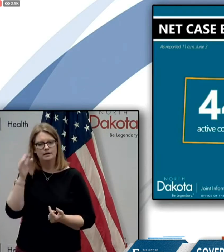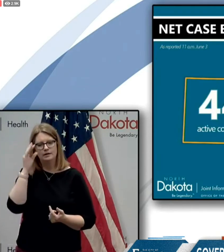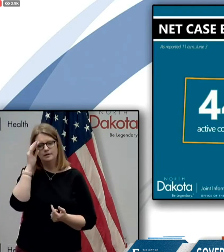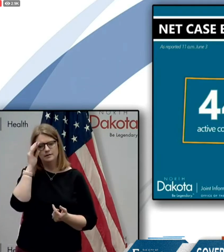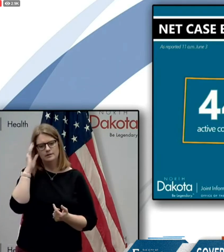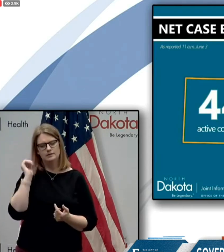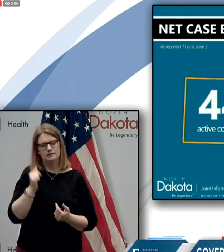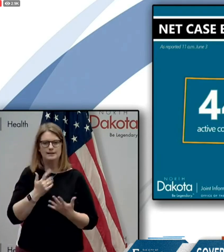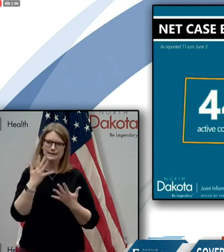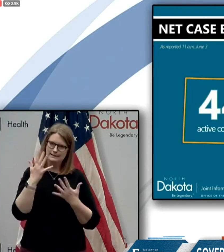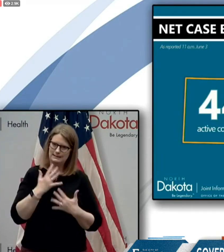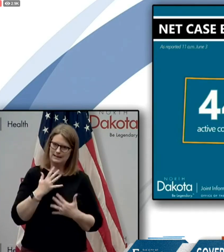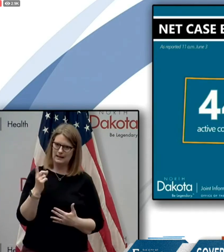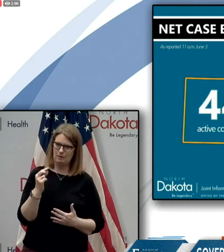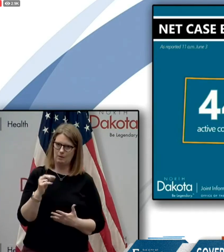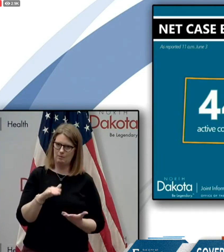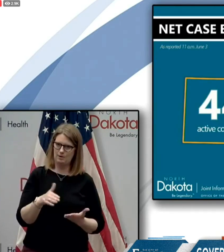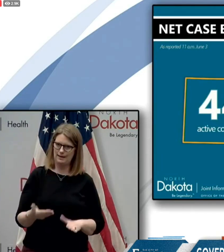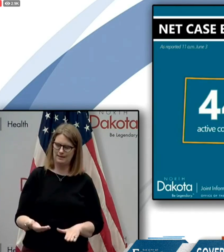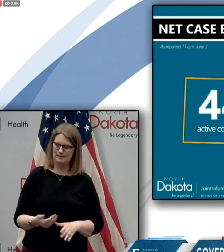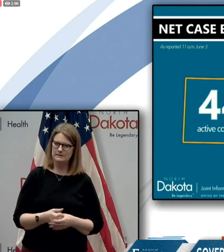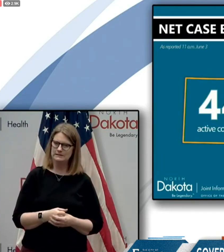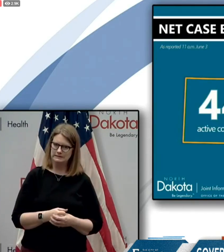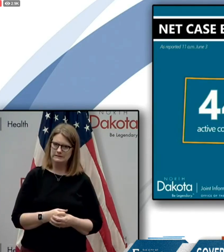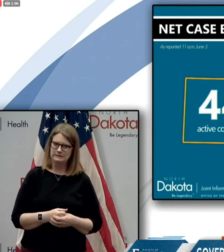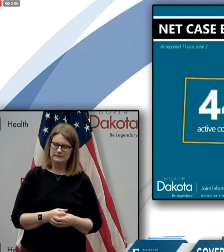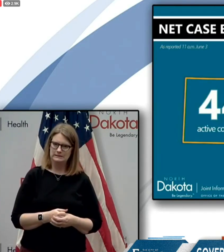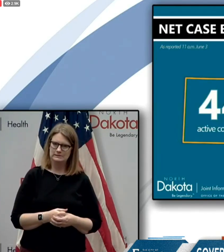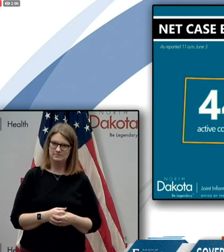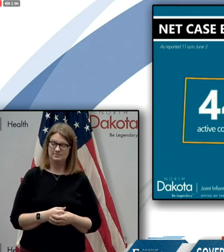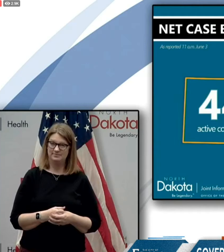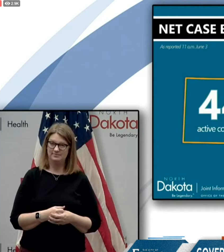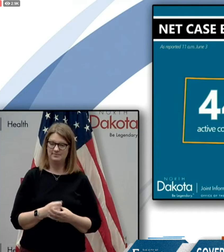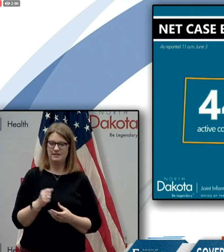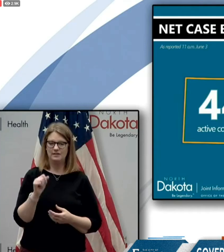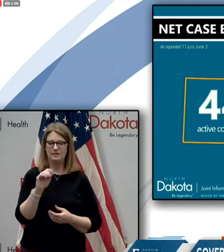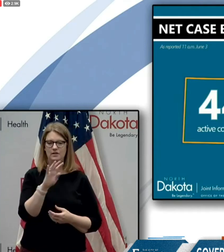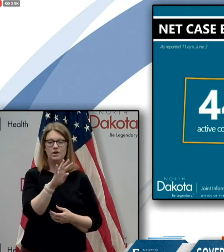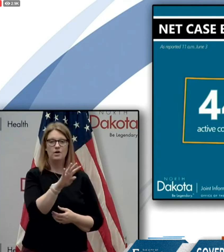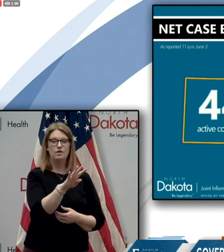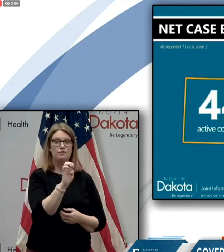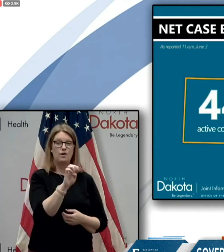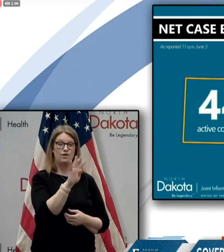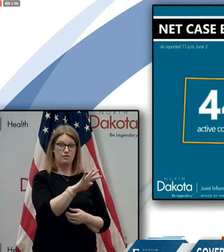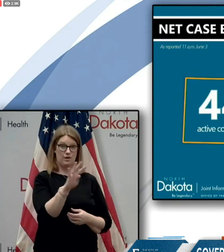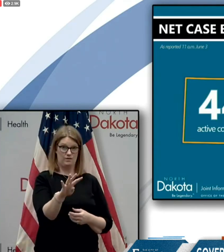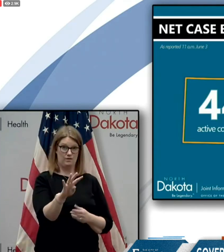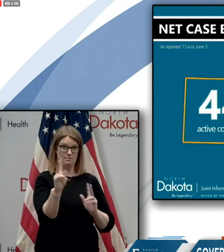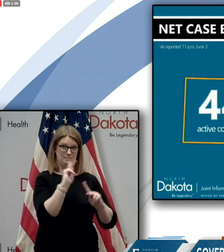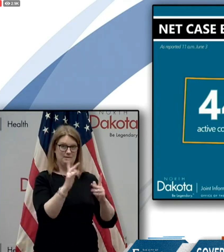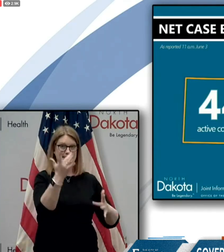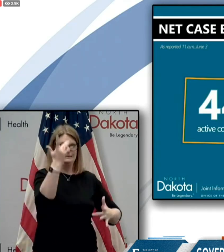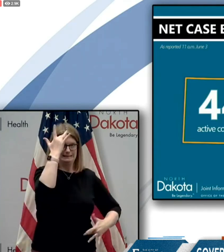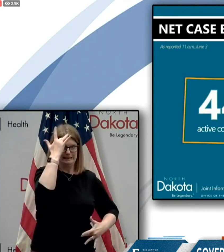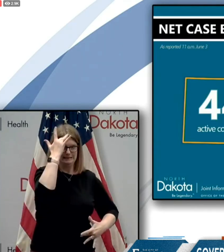and sadly, 1 death reported today, and we're now at 444 active confirmed